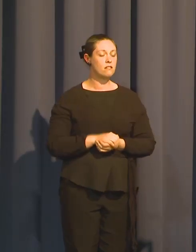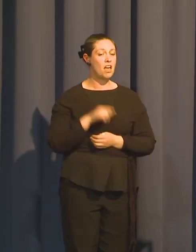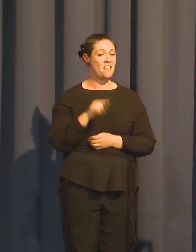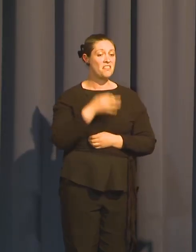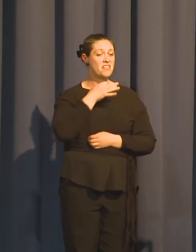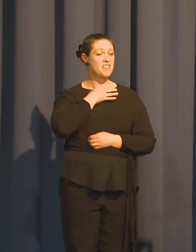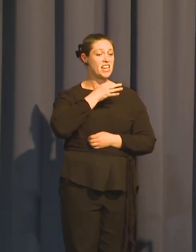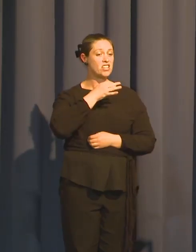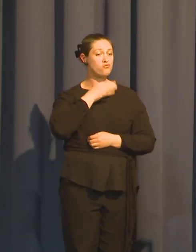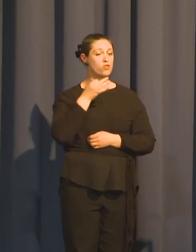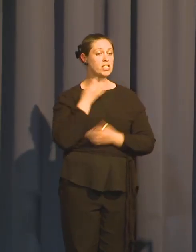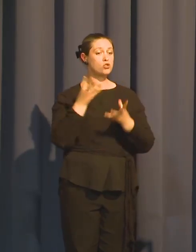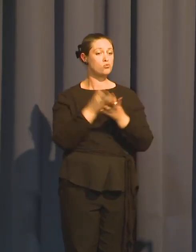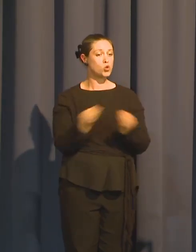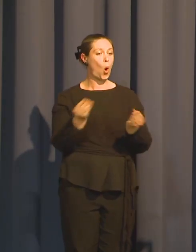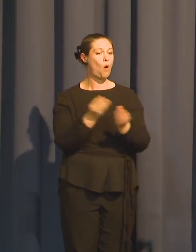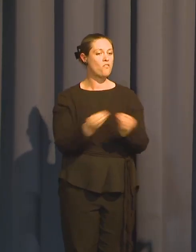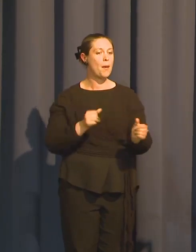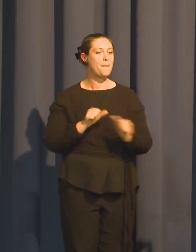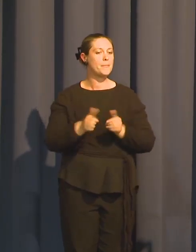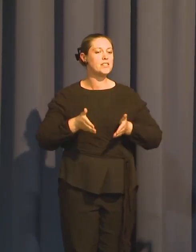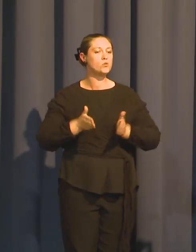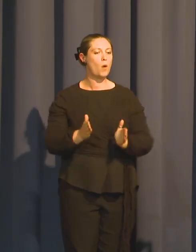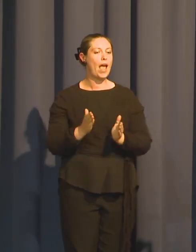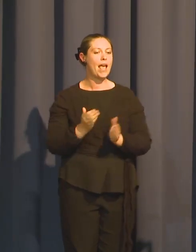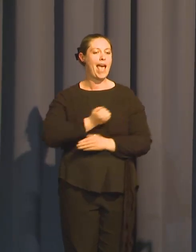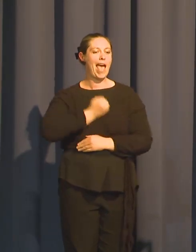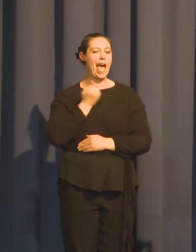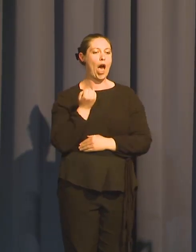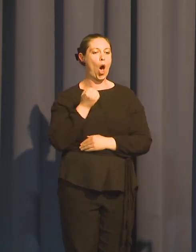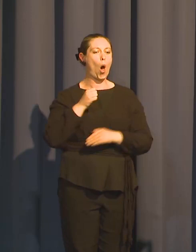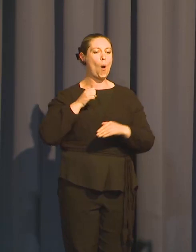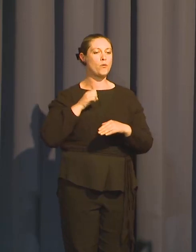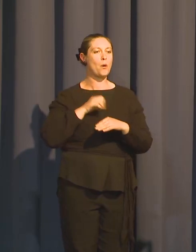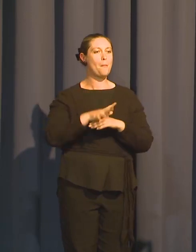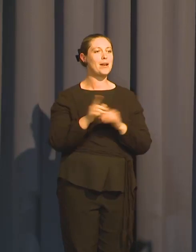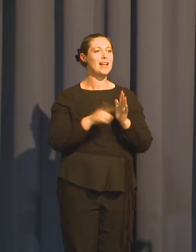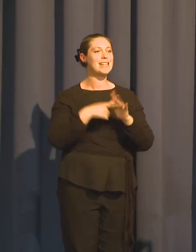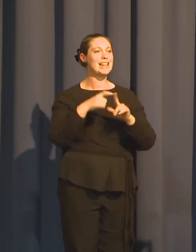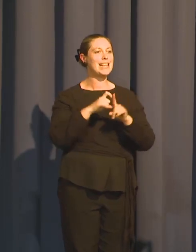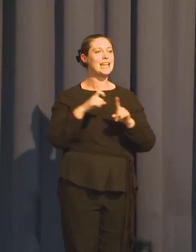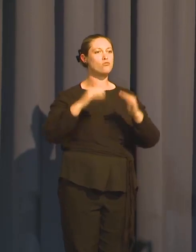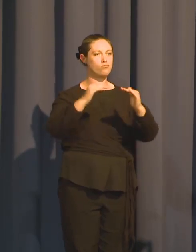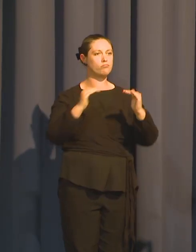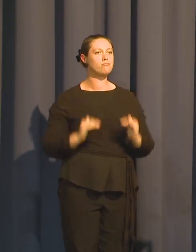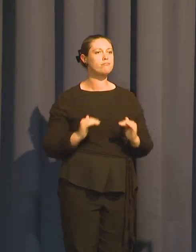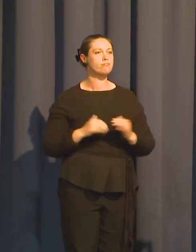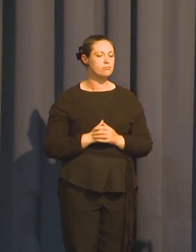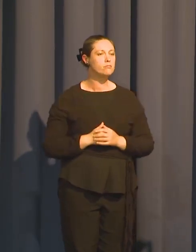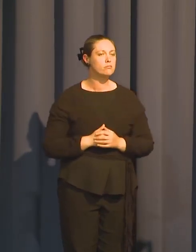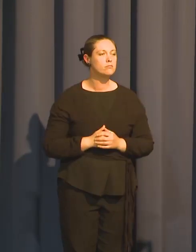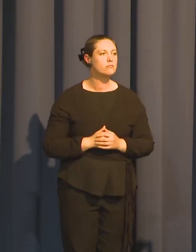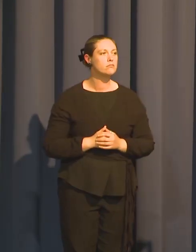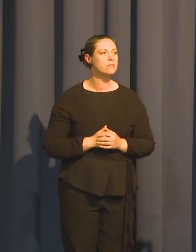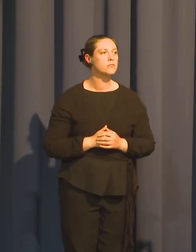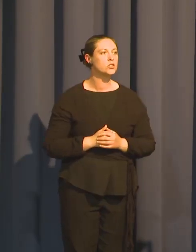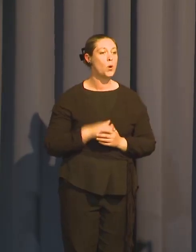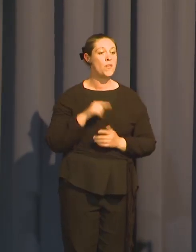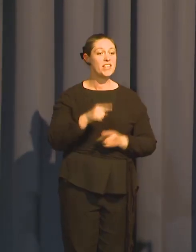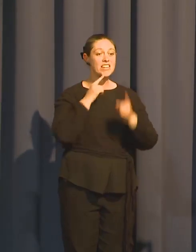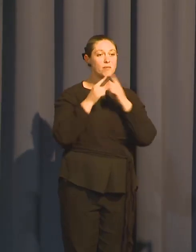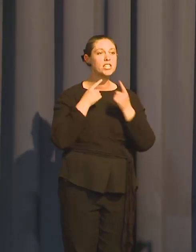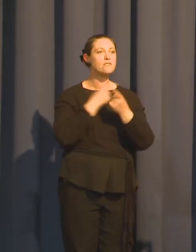that we can do to impact our own individual blood lead levels. So these messages are for you in